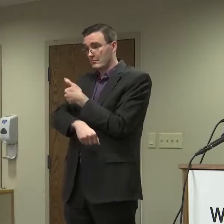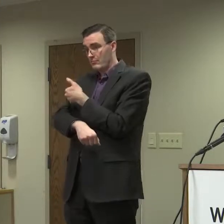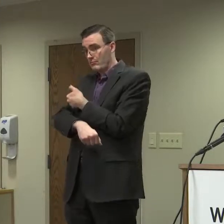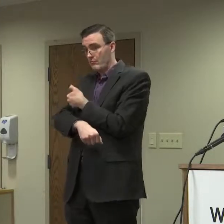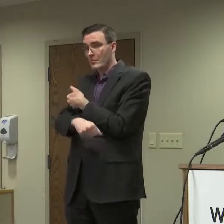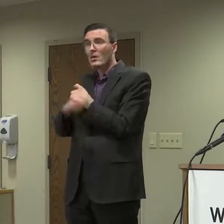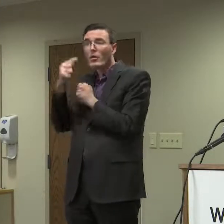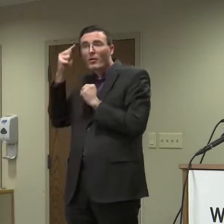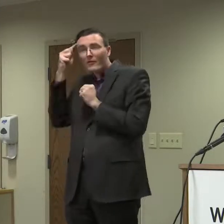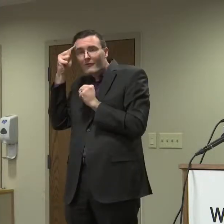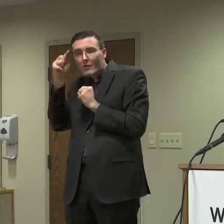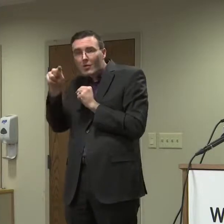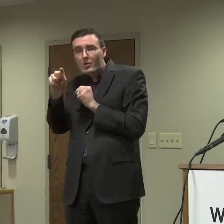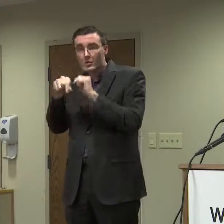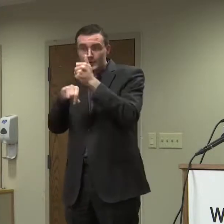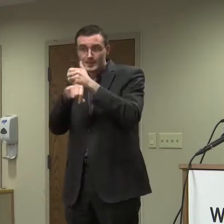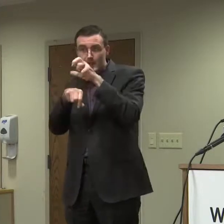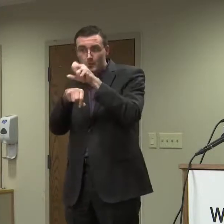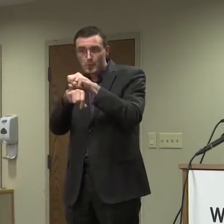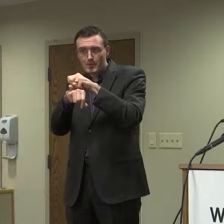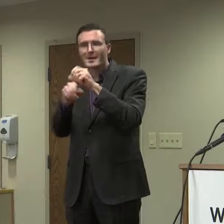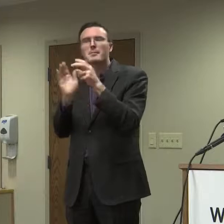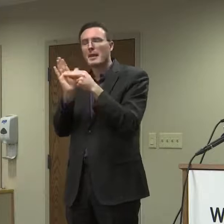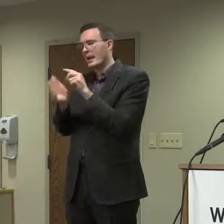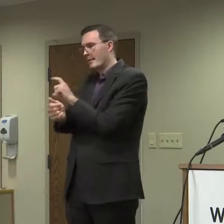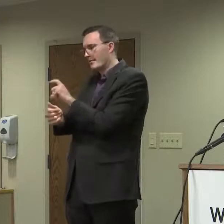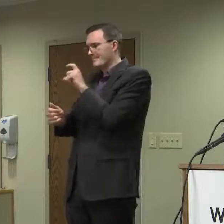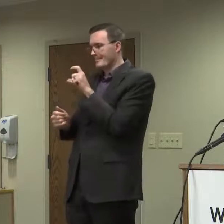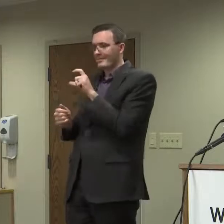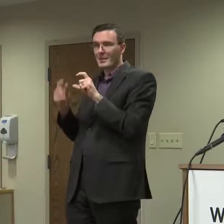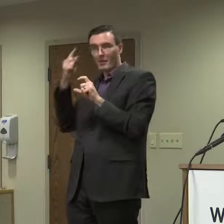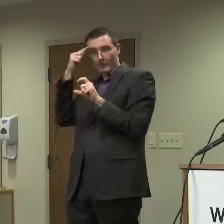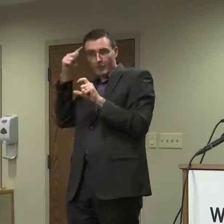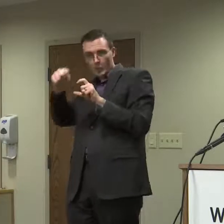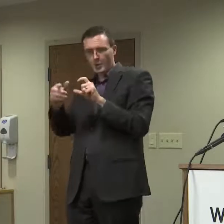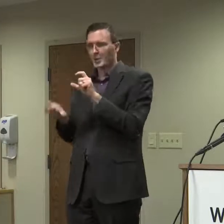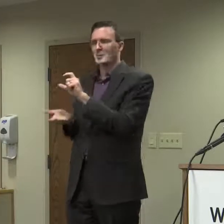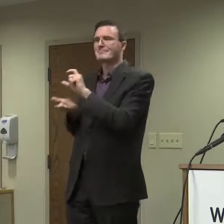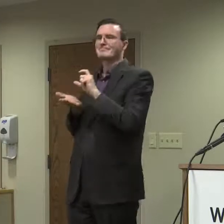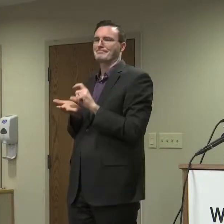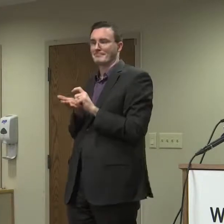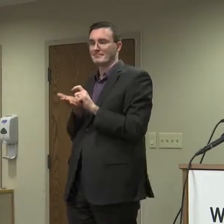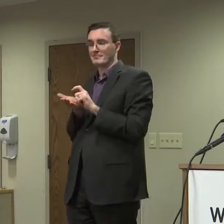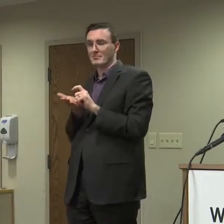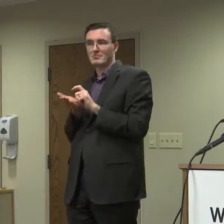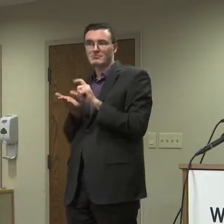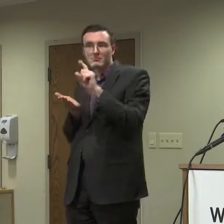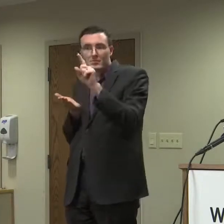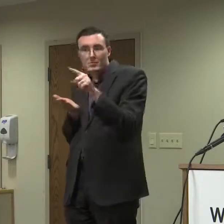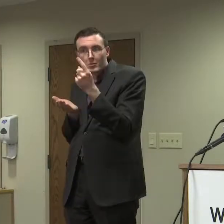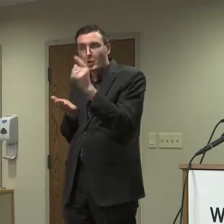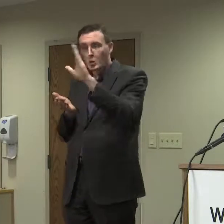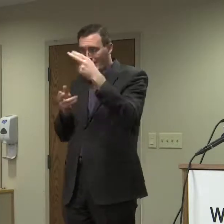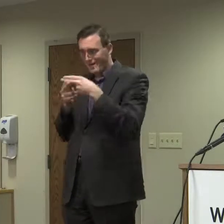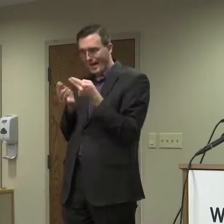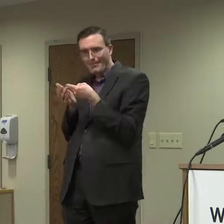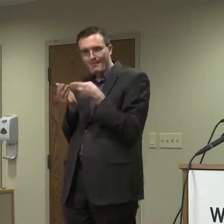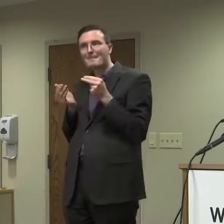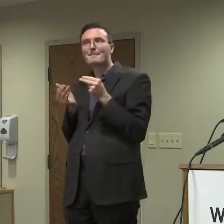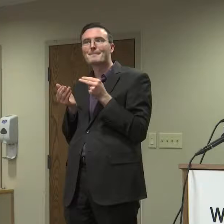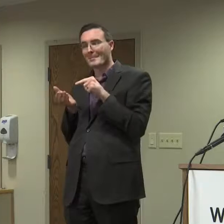you when that appointment is made. That means they have the vaccine available, and it is got your name on